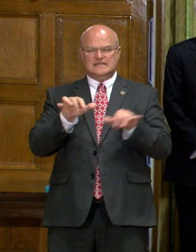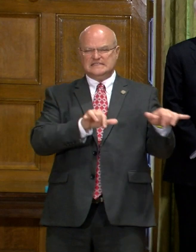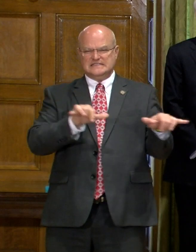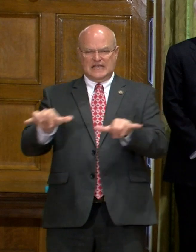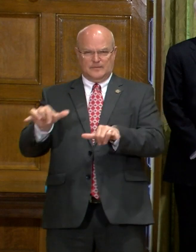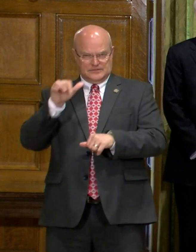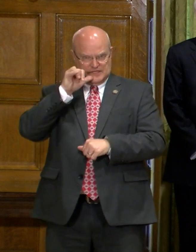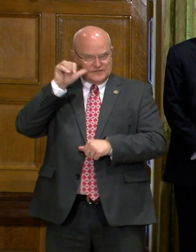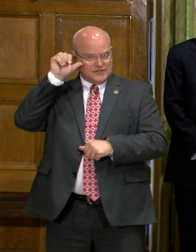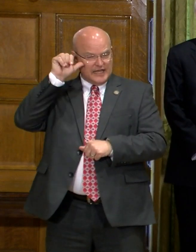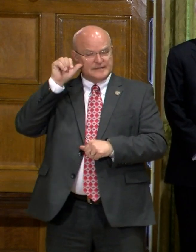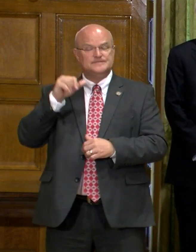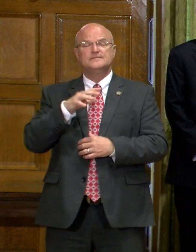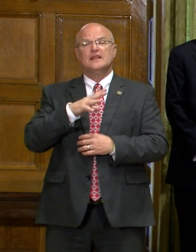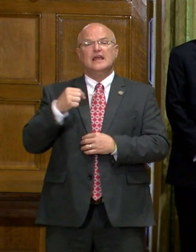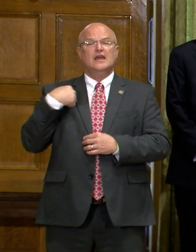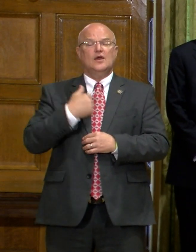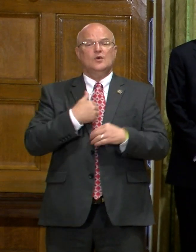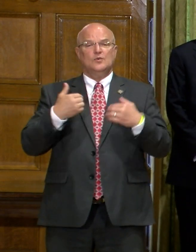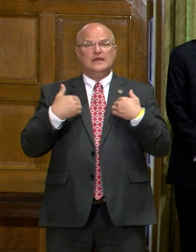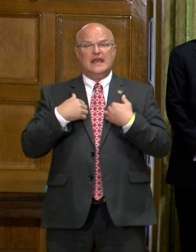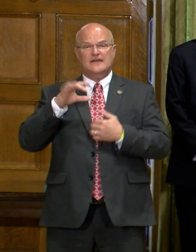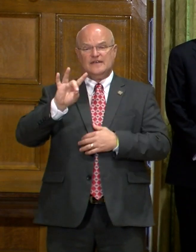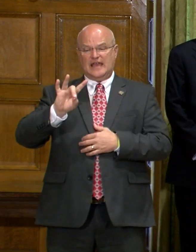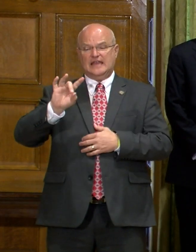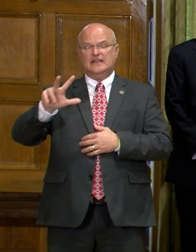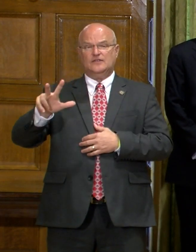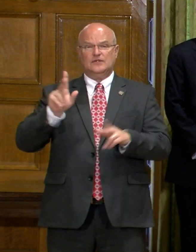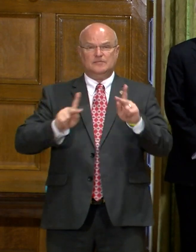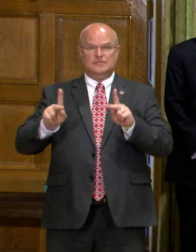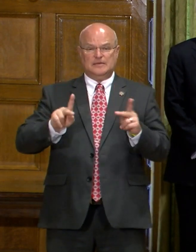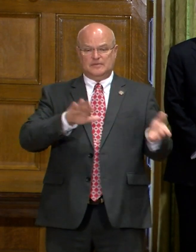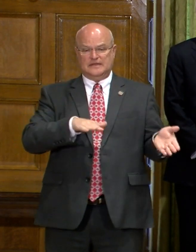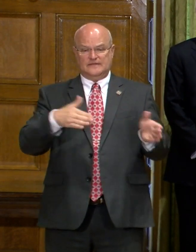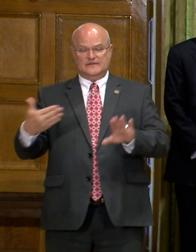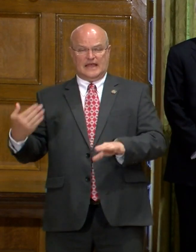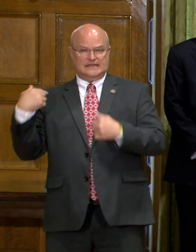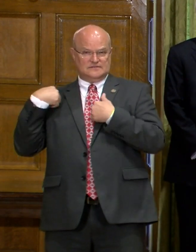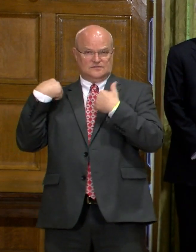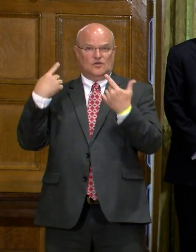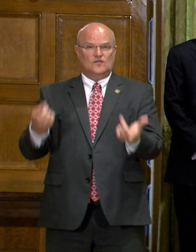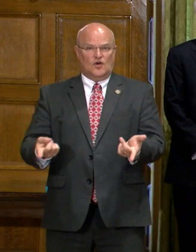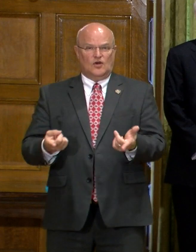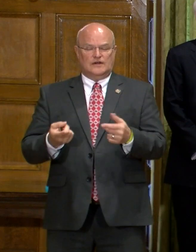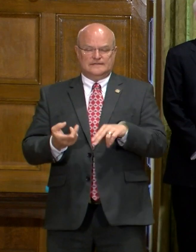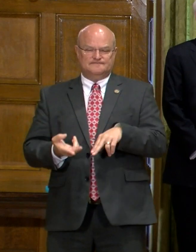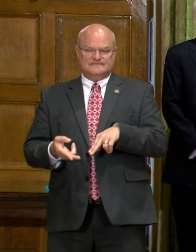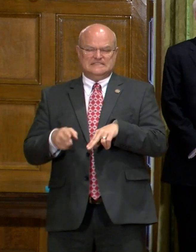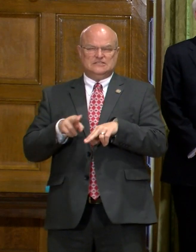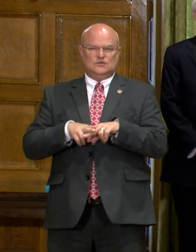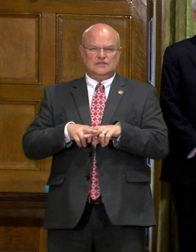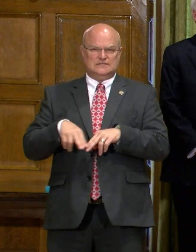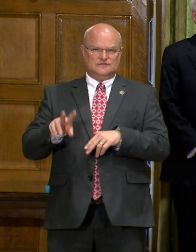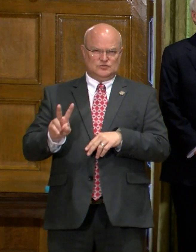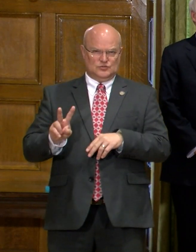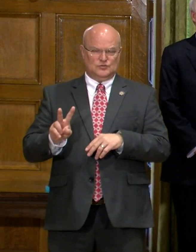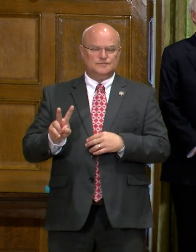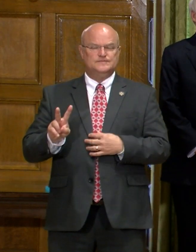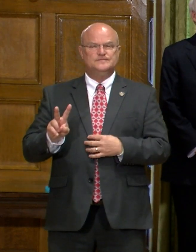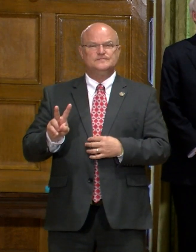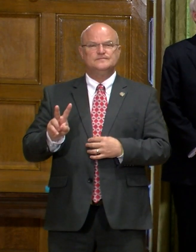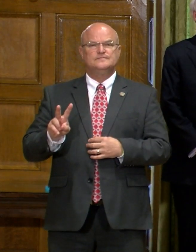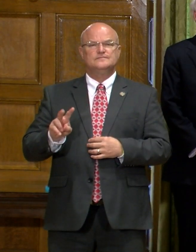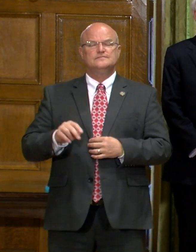as yesterday. And we have 83 deaths, which is a gain of 2